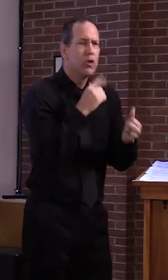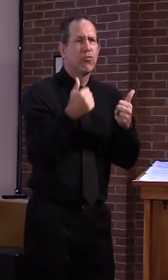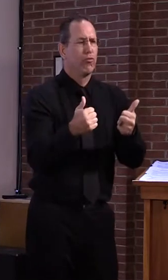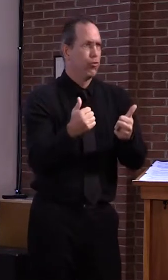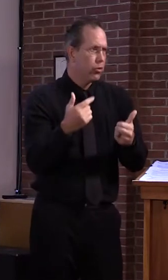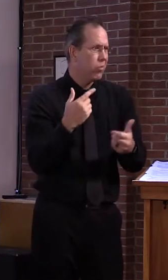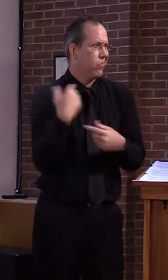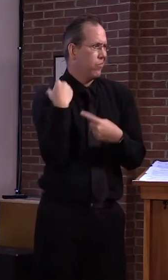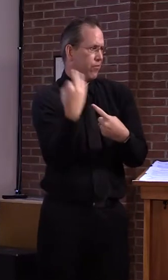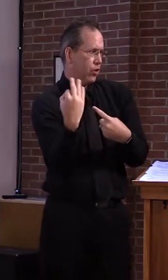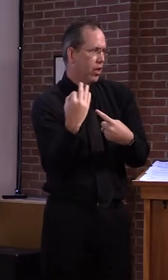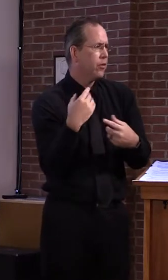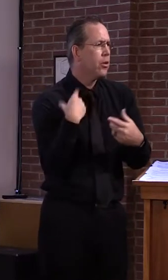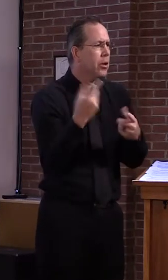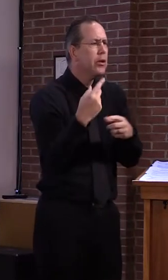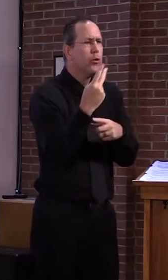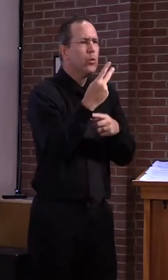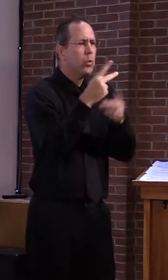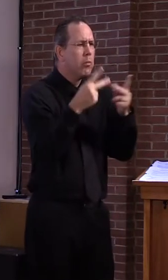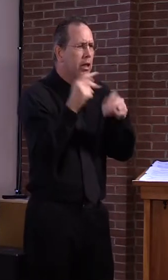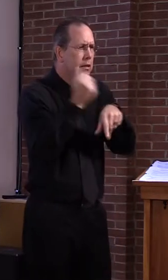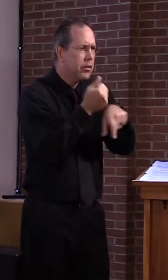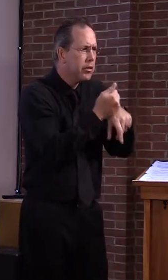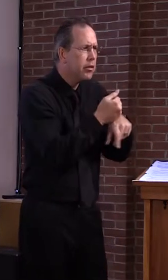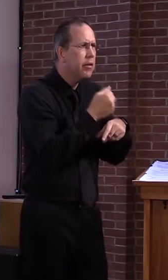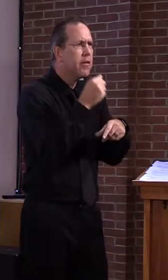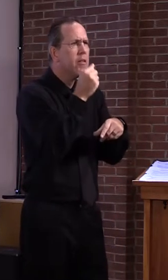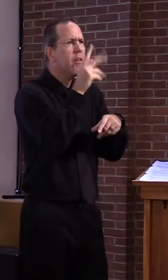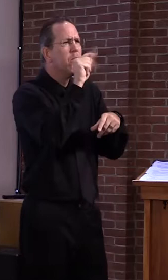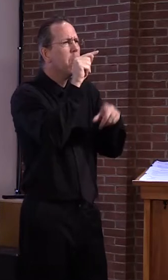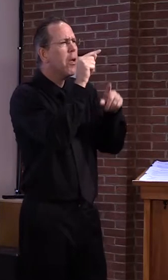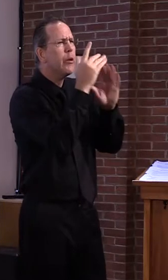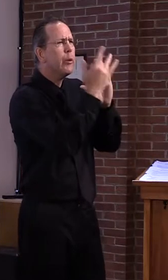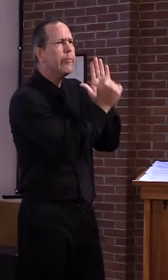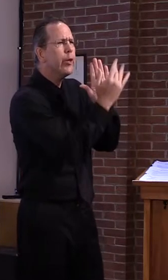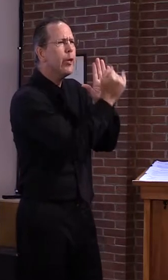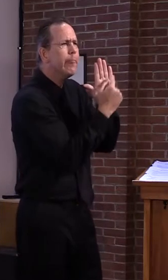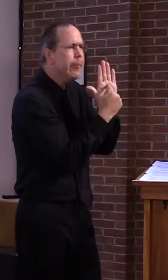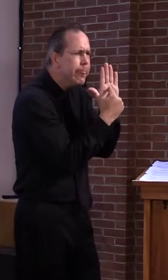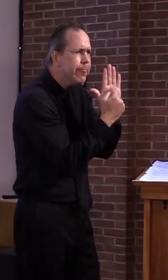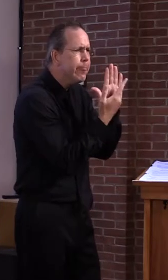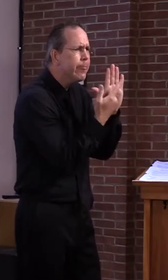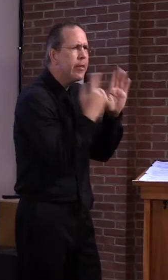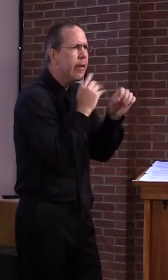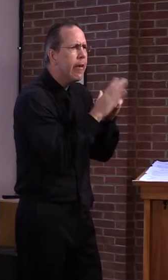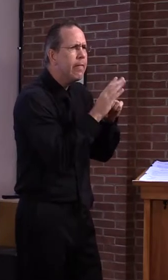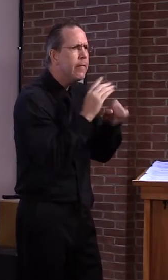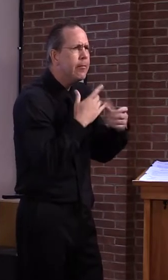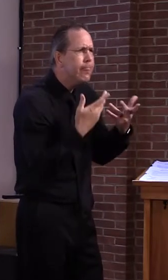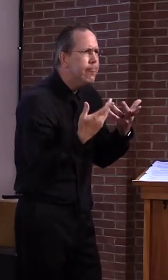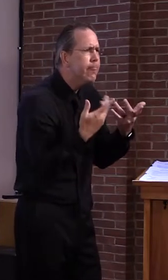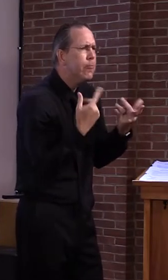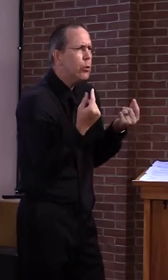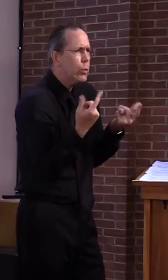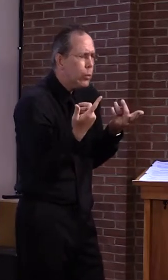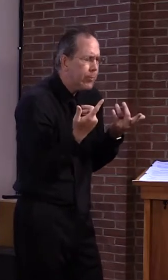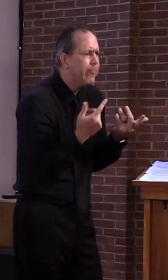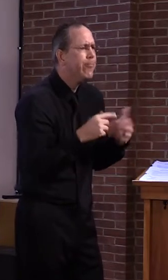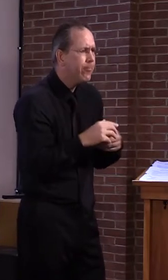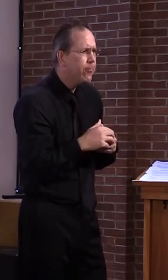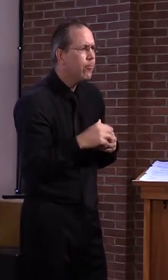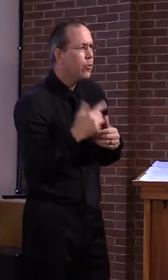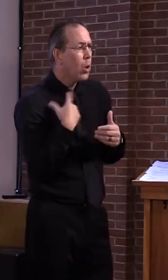where we are concerned, where we do not have enough capacity to meet the need. We are happy to report that the